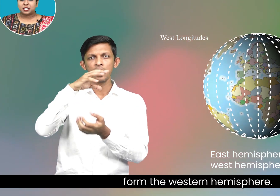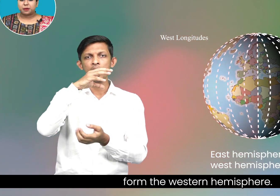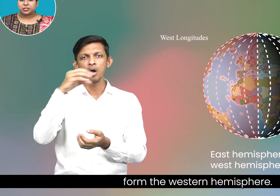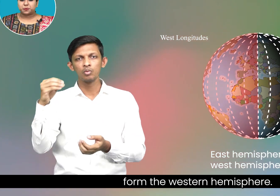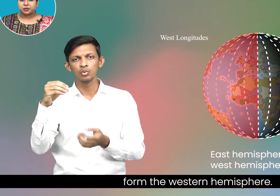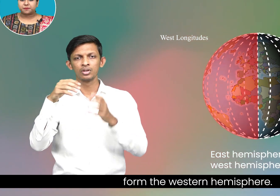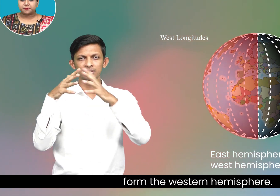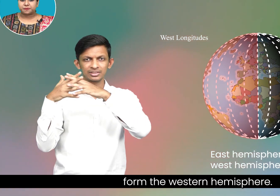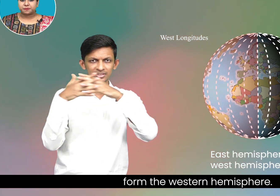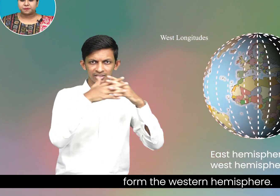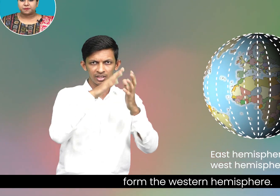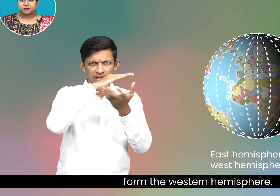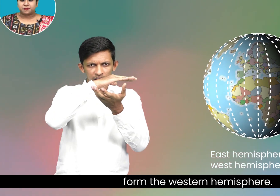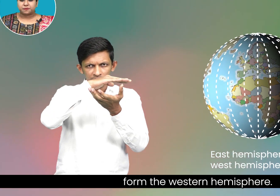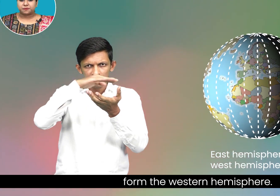western hemisphere.